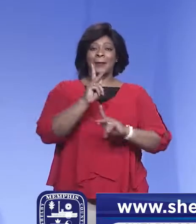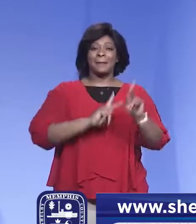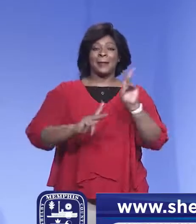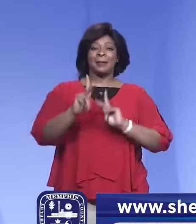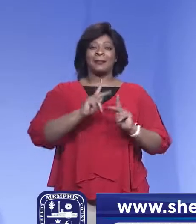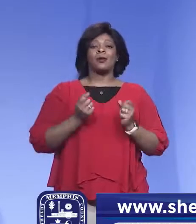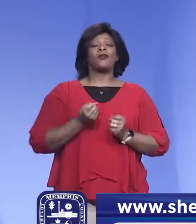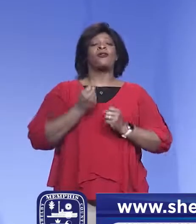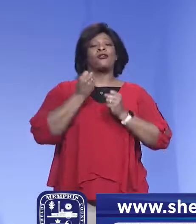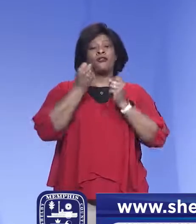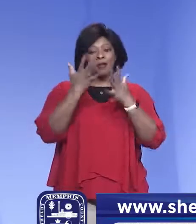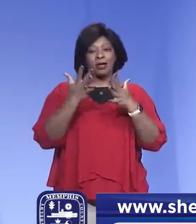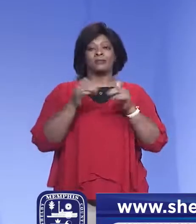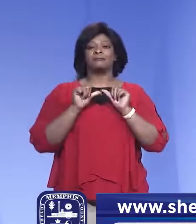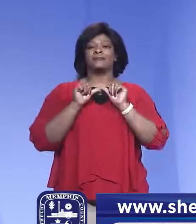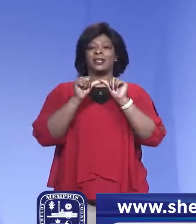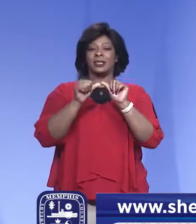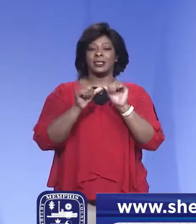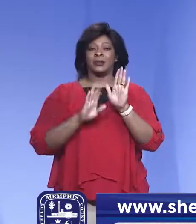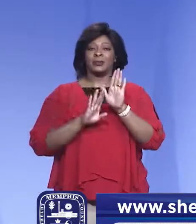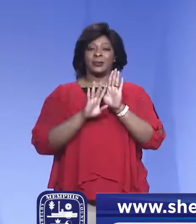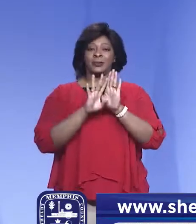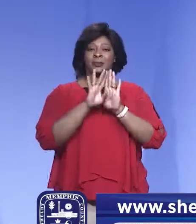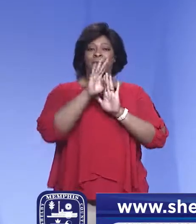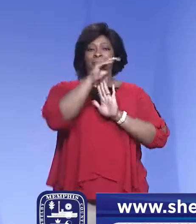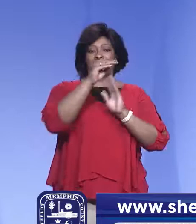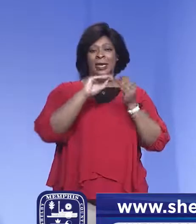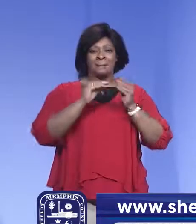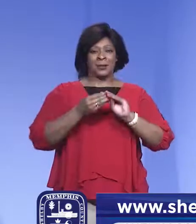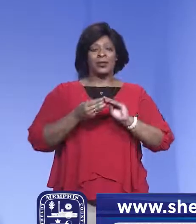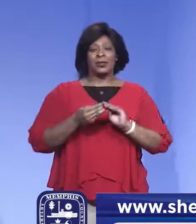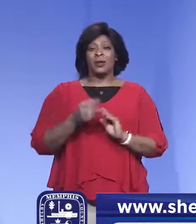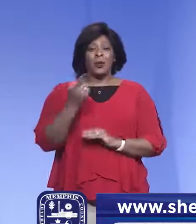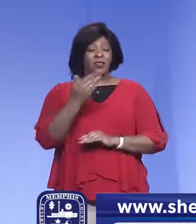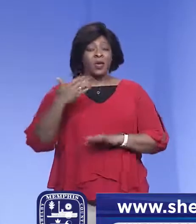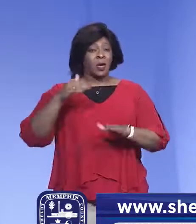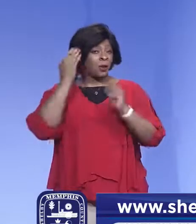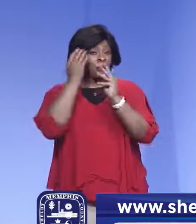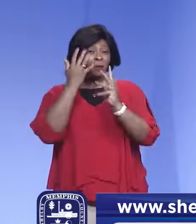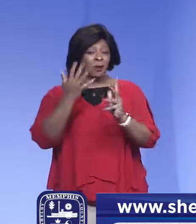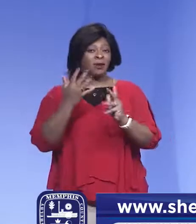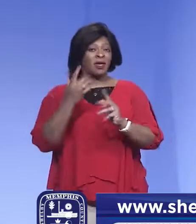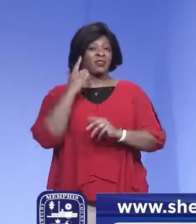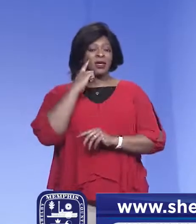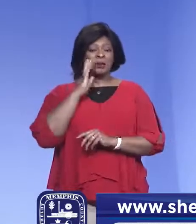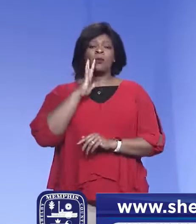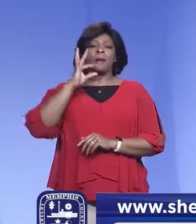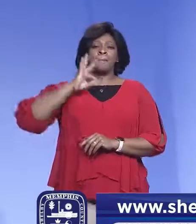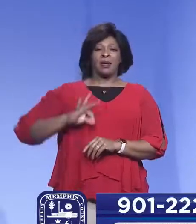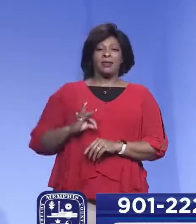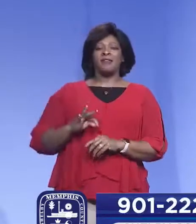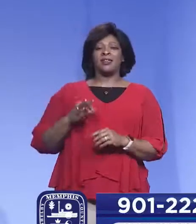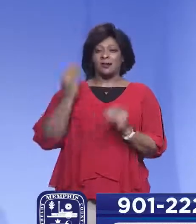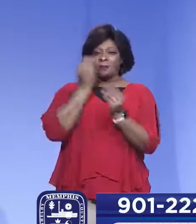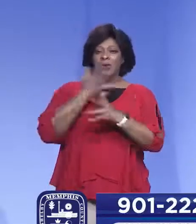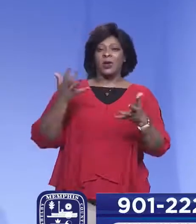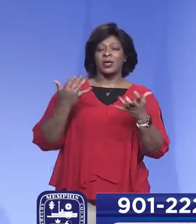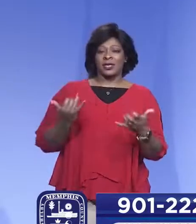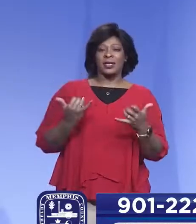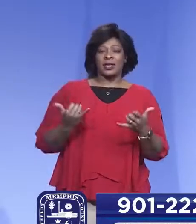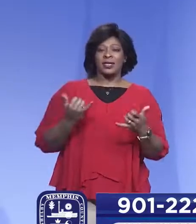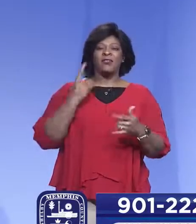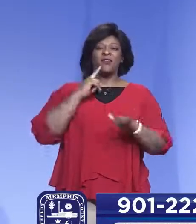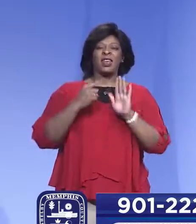that's causing consistent transmission. One of the things we haven't reported on that I think would be beneficial today, just to use as